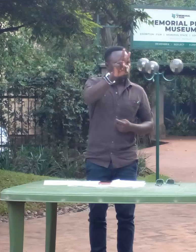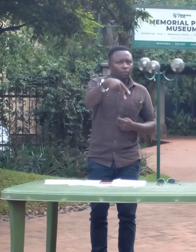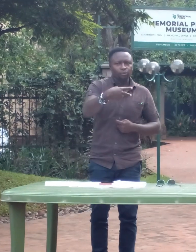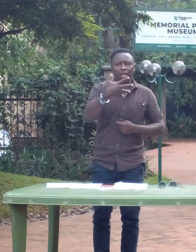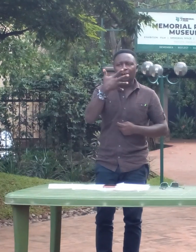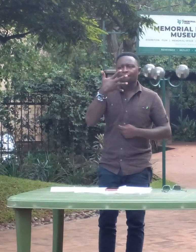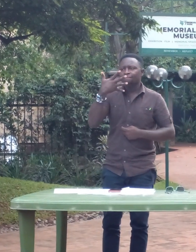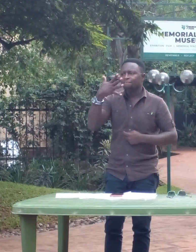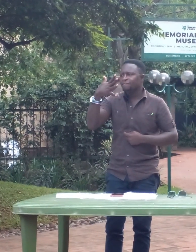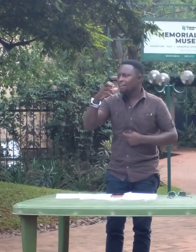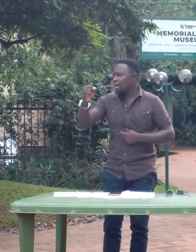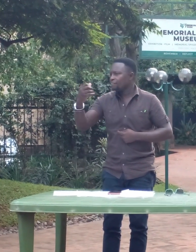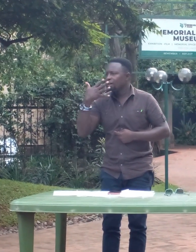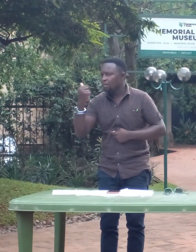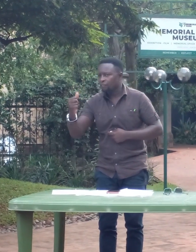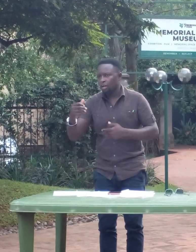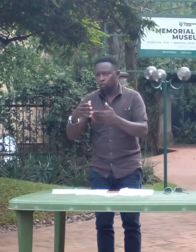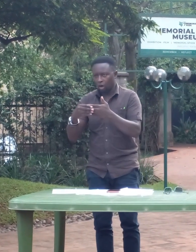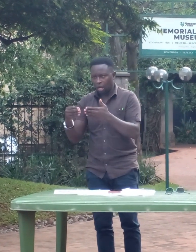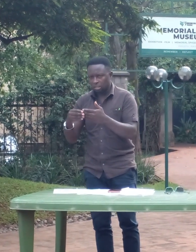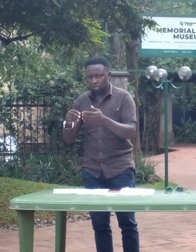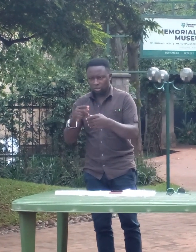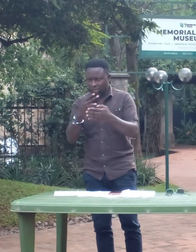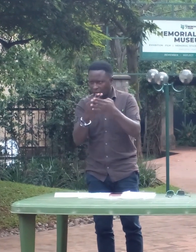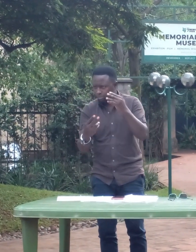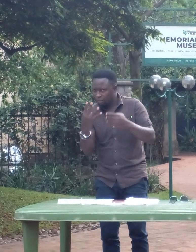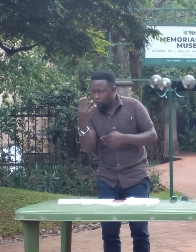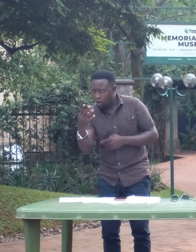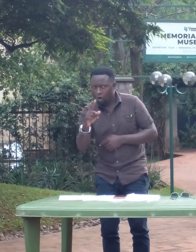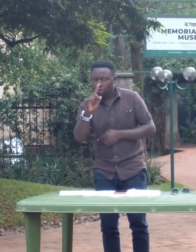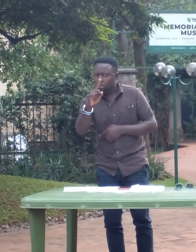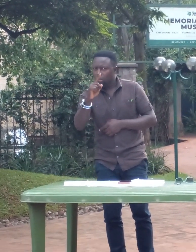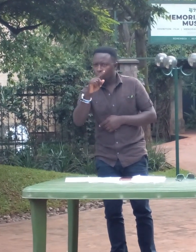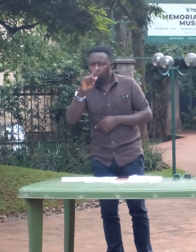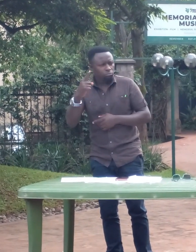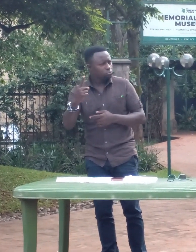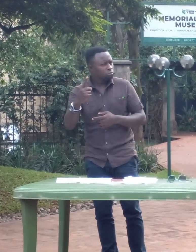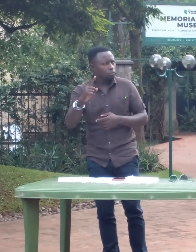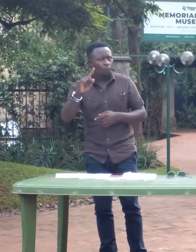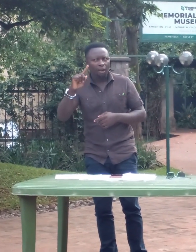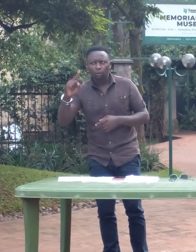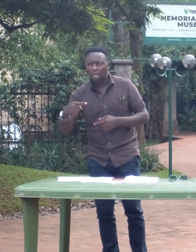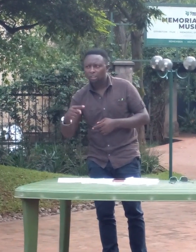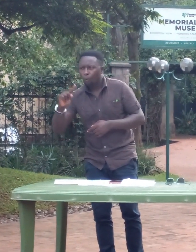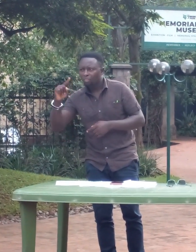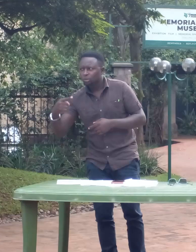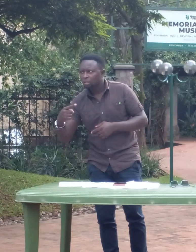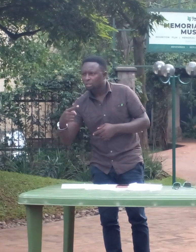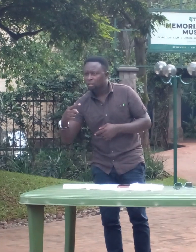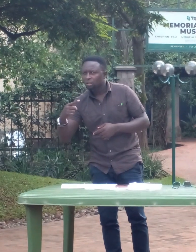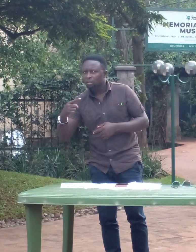One team is $2,500. Times 4, that is about 1,000,